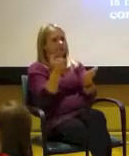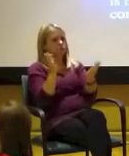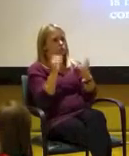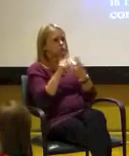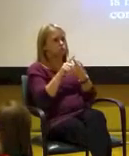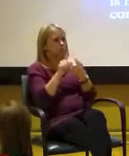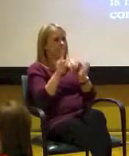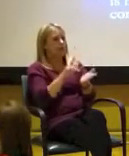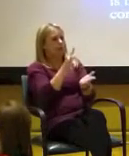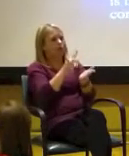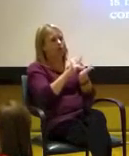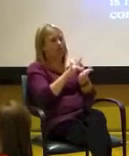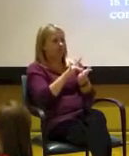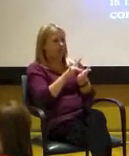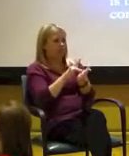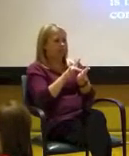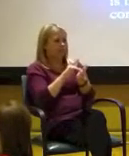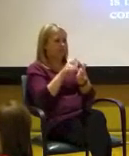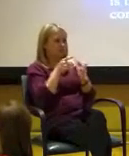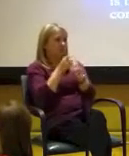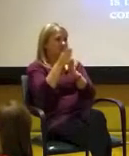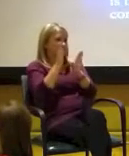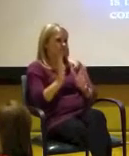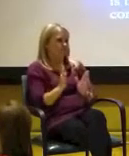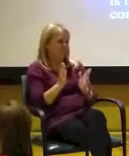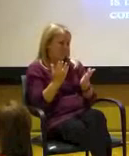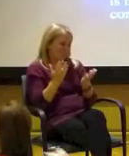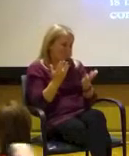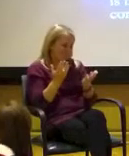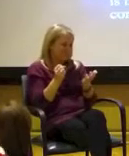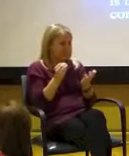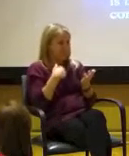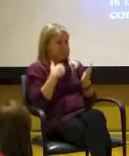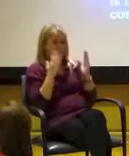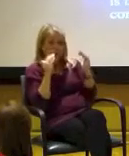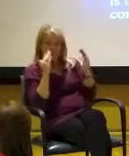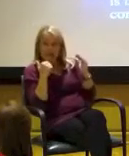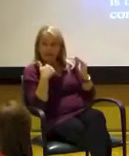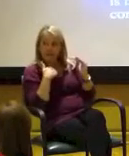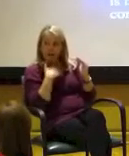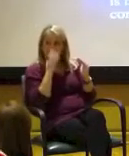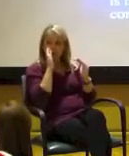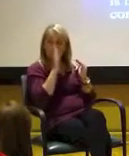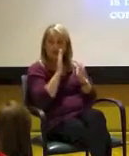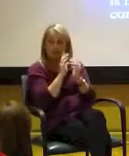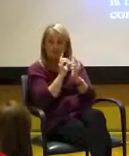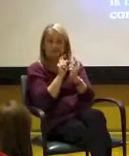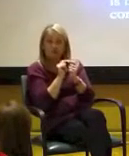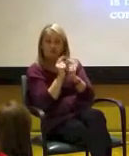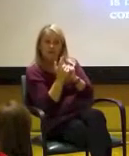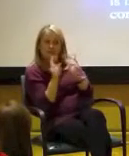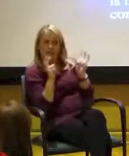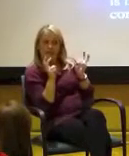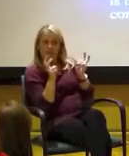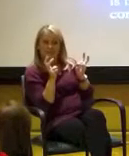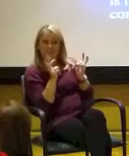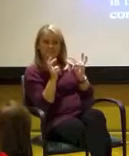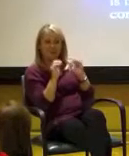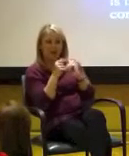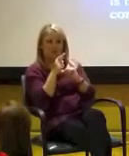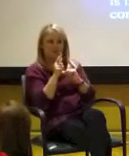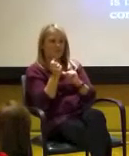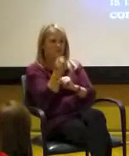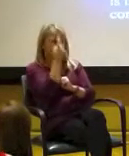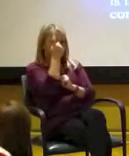medical professionals. So I'm hoping that I translate the terms in a way that you